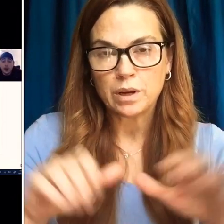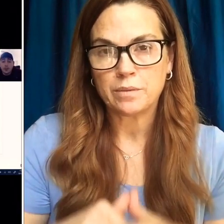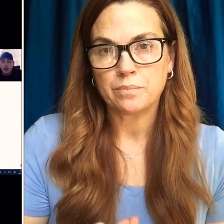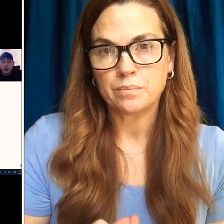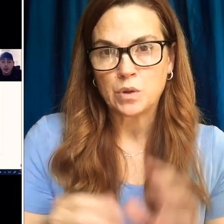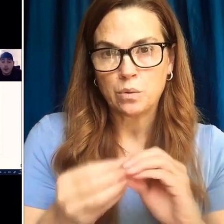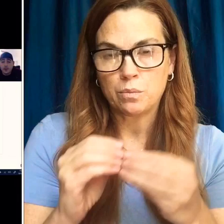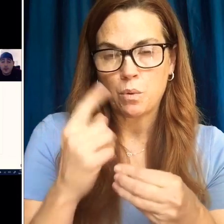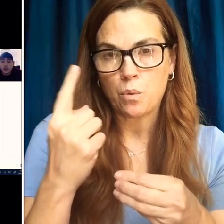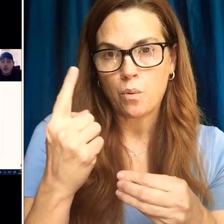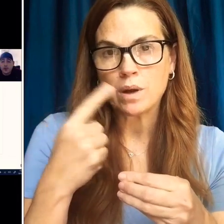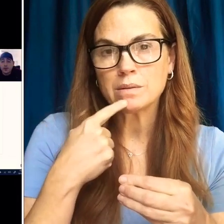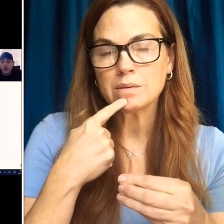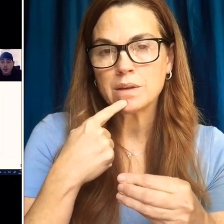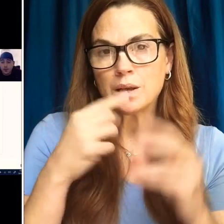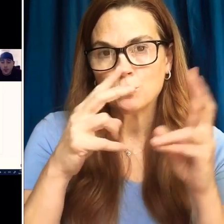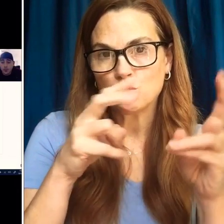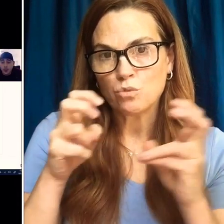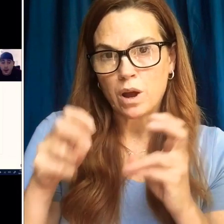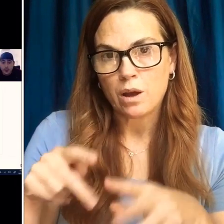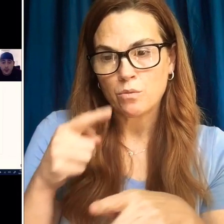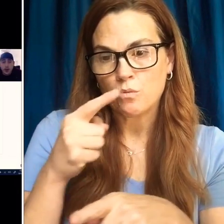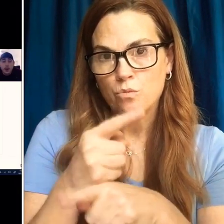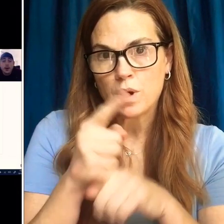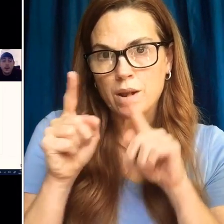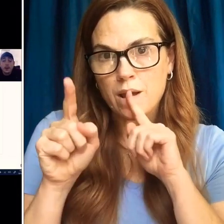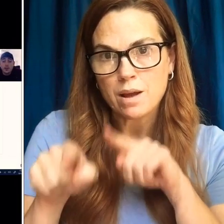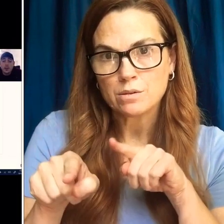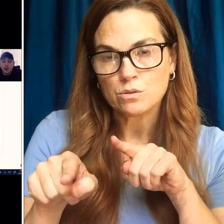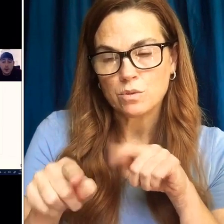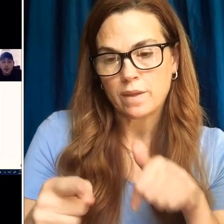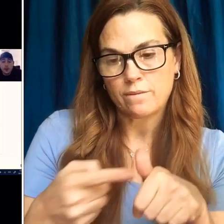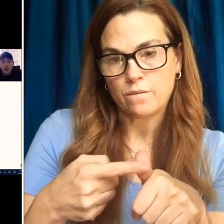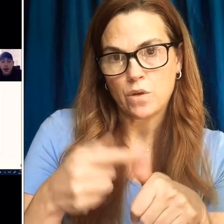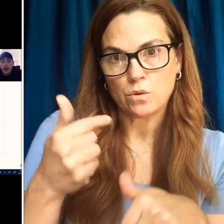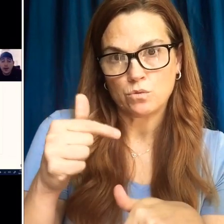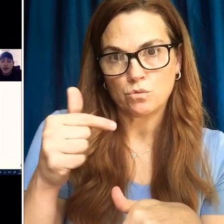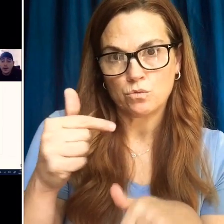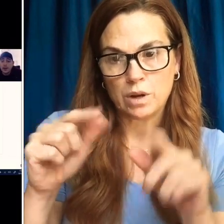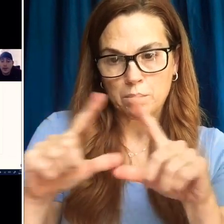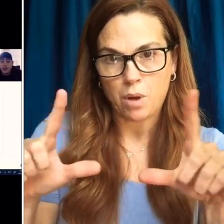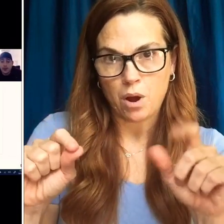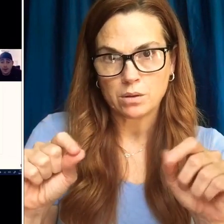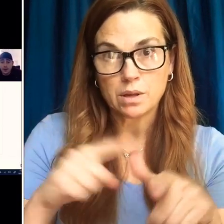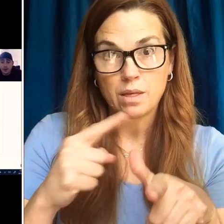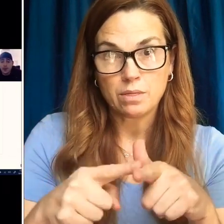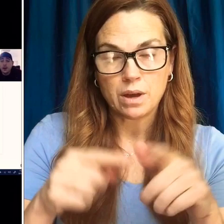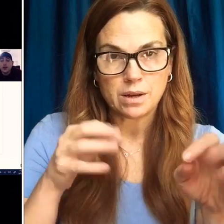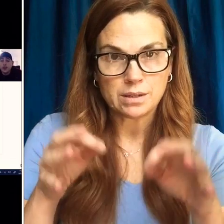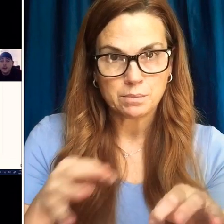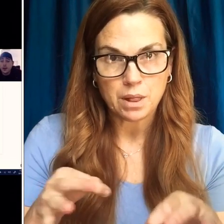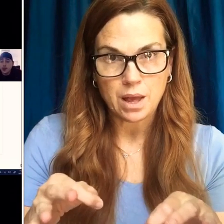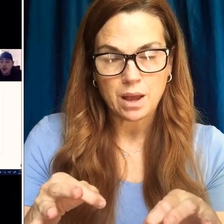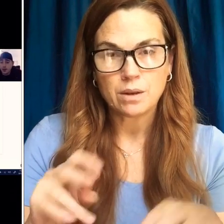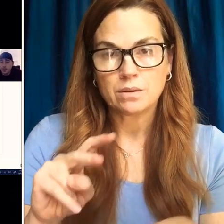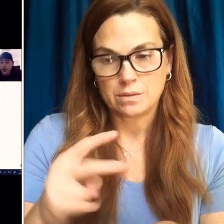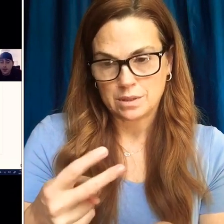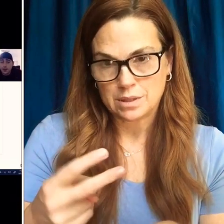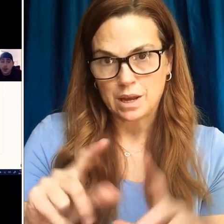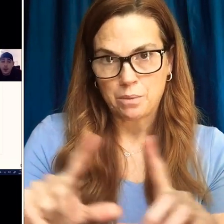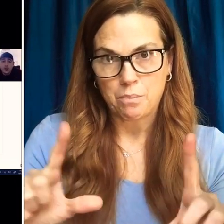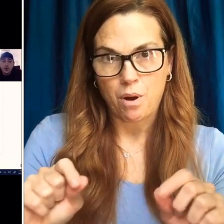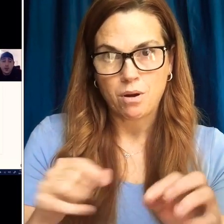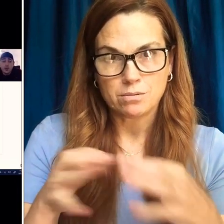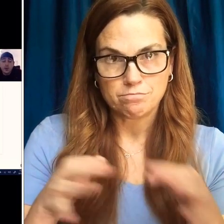and drop the correct answer into the first green box. Then explain to me why it is the correct answer in the second green